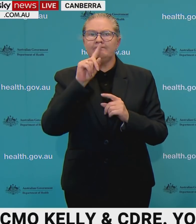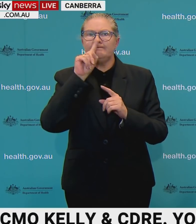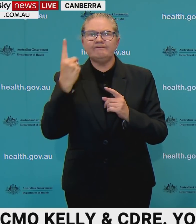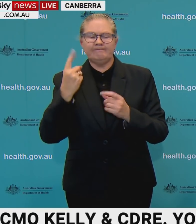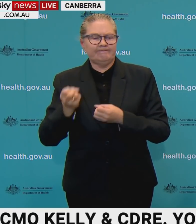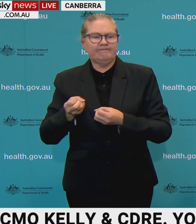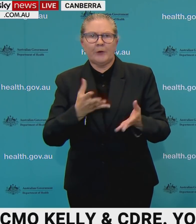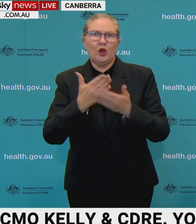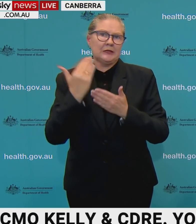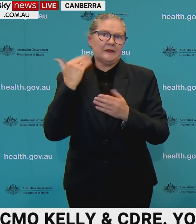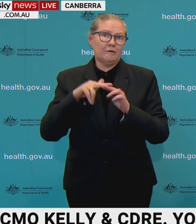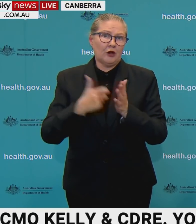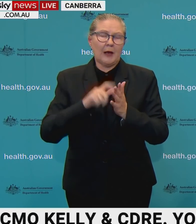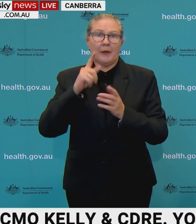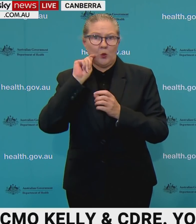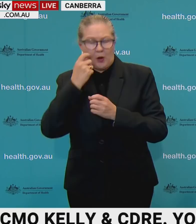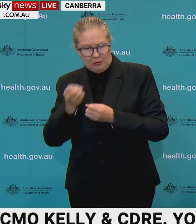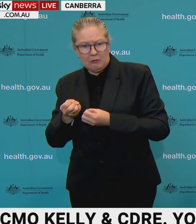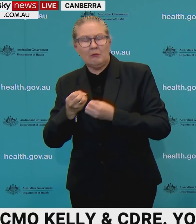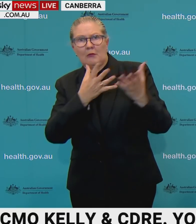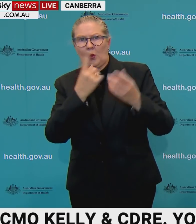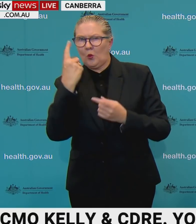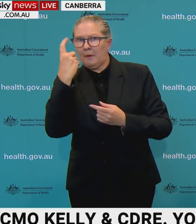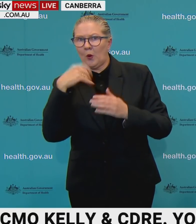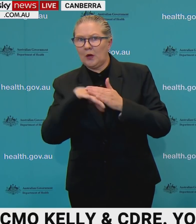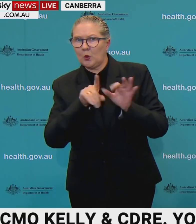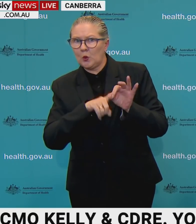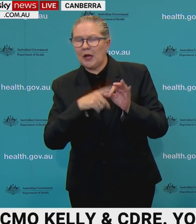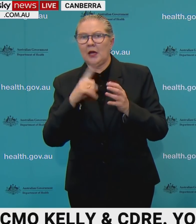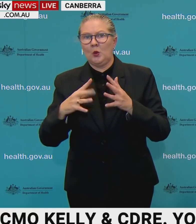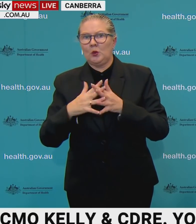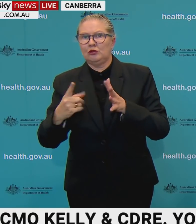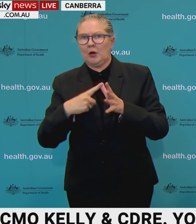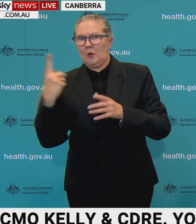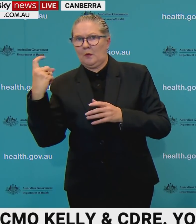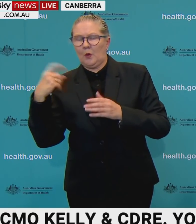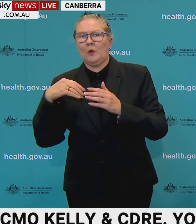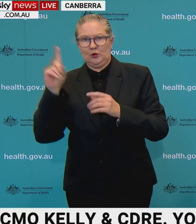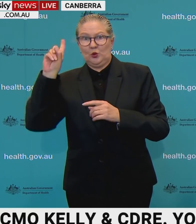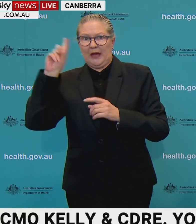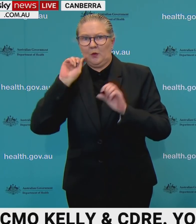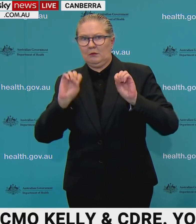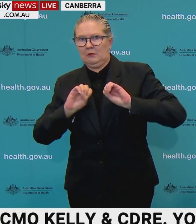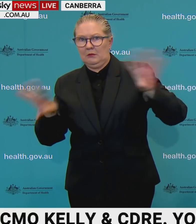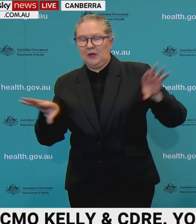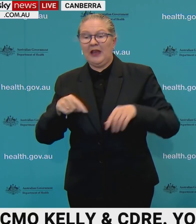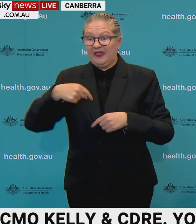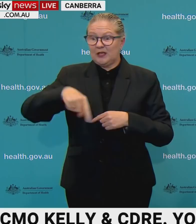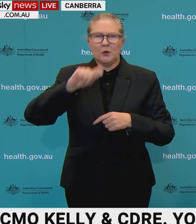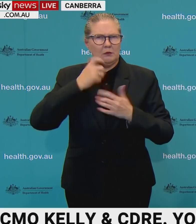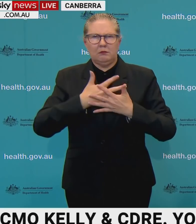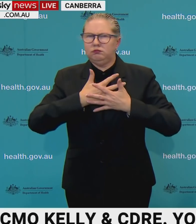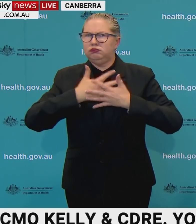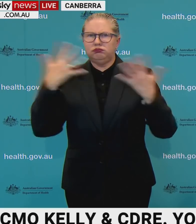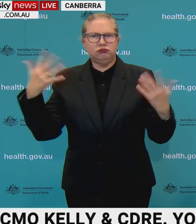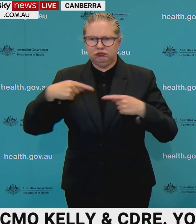Friday, both of which will be completed, one in Queensland and one in Western Australia today. This week will be our biggest week. 1.1